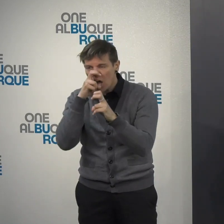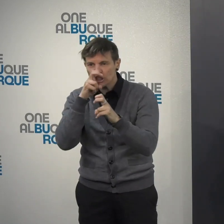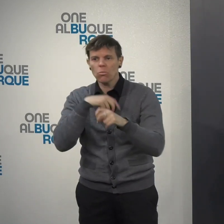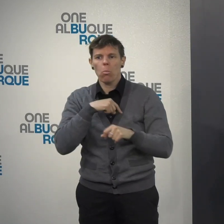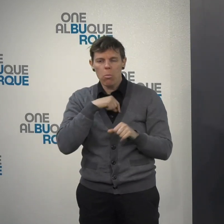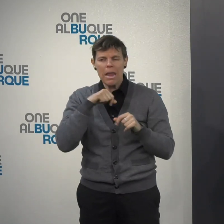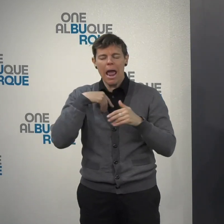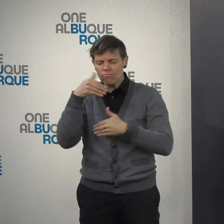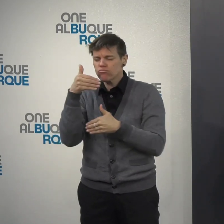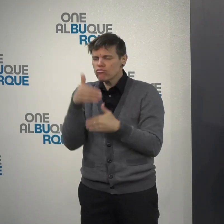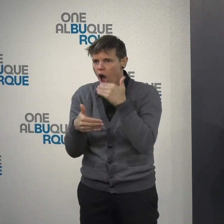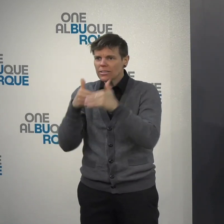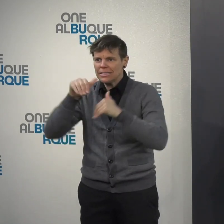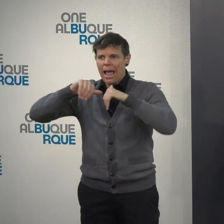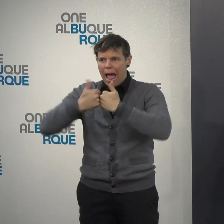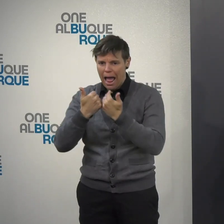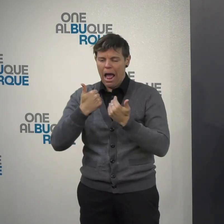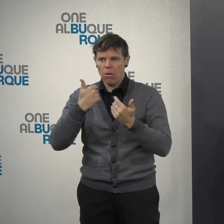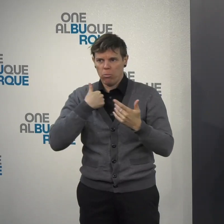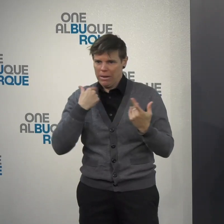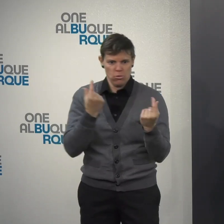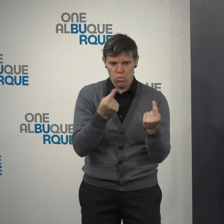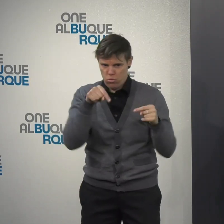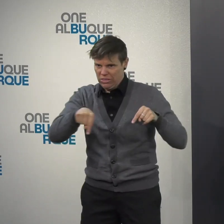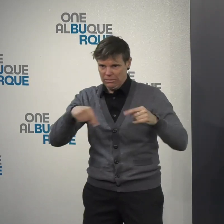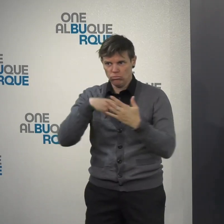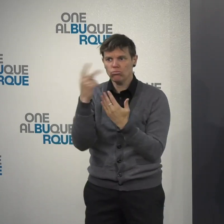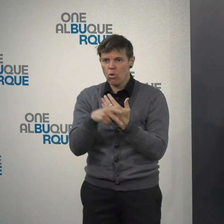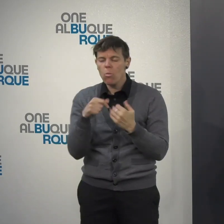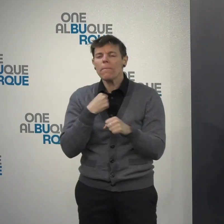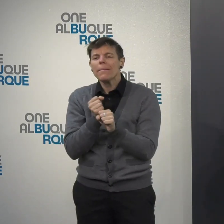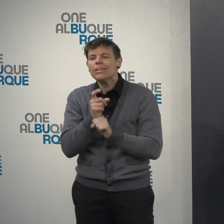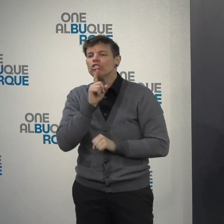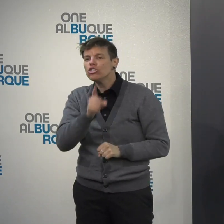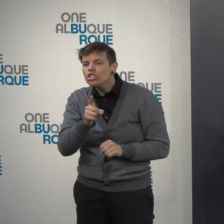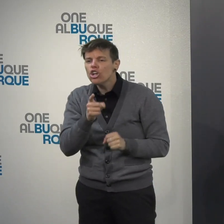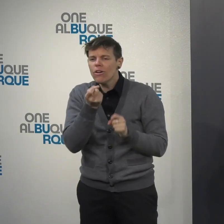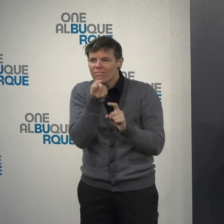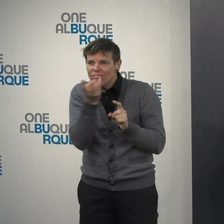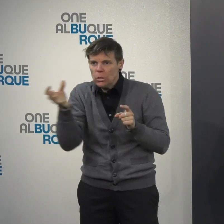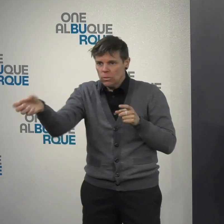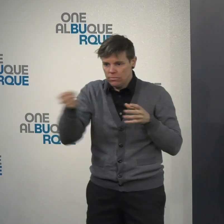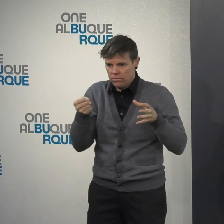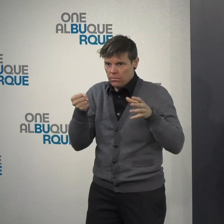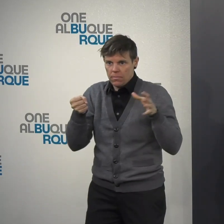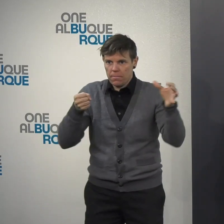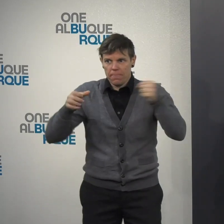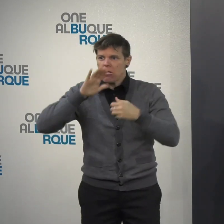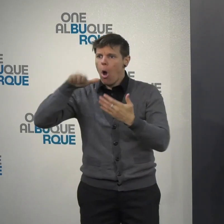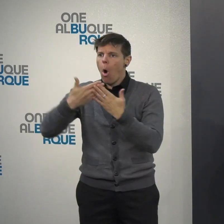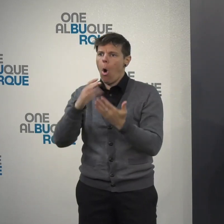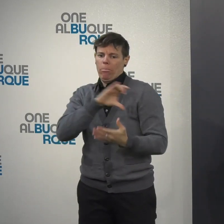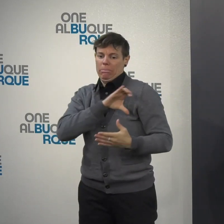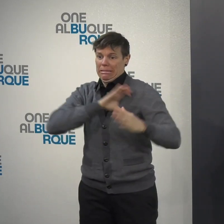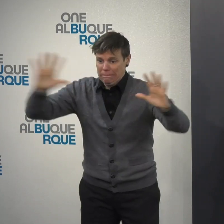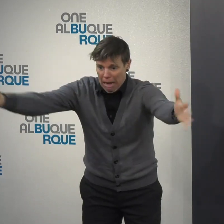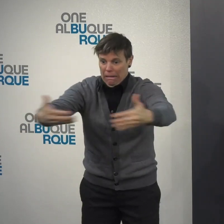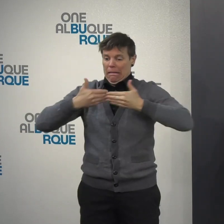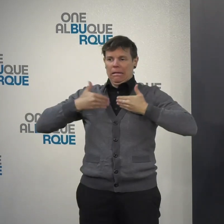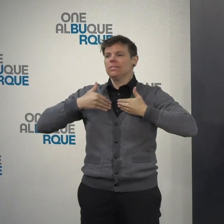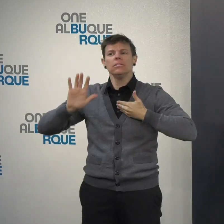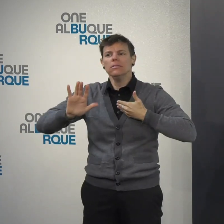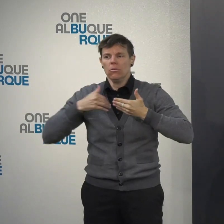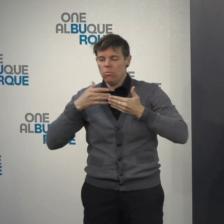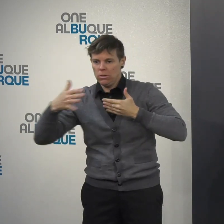officers are pulled off the street for a few days at a time. I think it was last week we had a squad of officers, I think 3 or 4, that